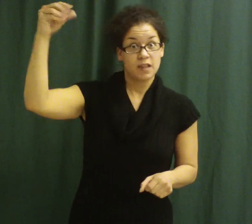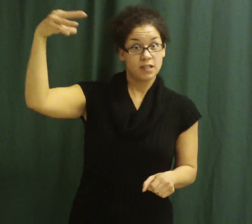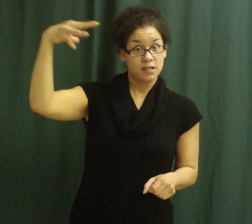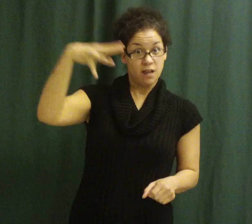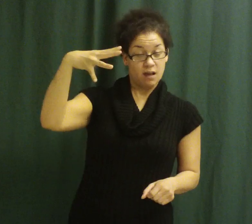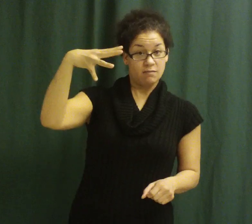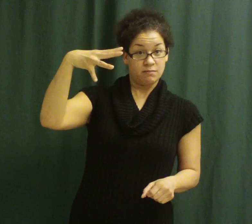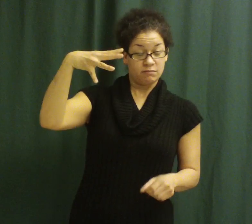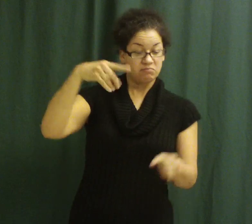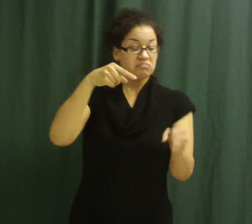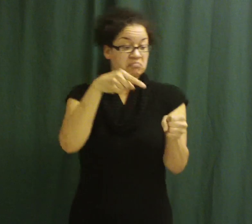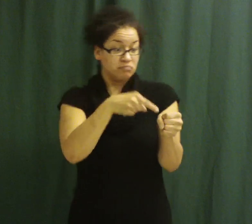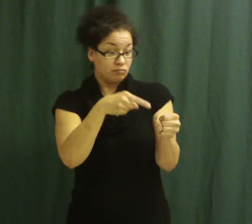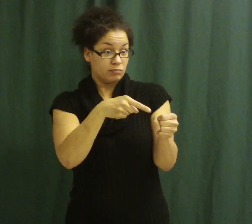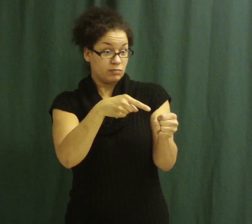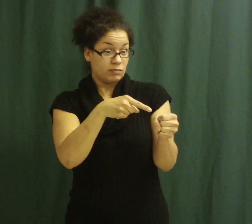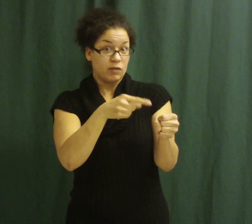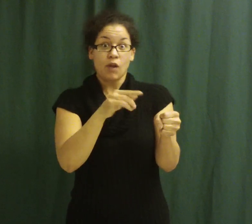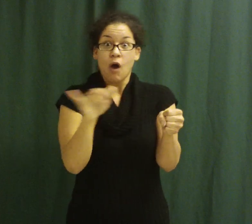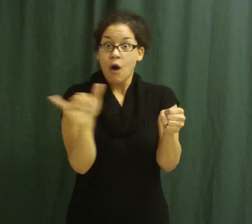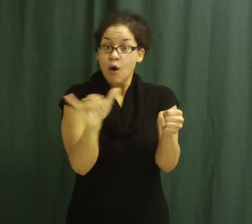objects that revolve around it.